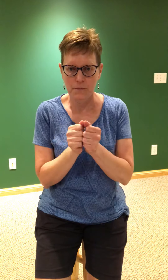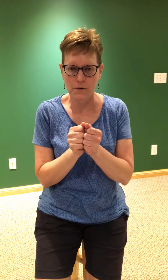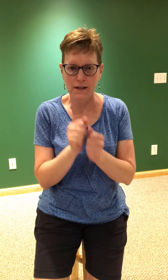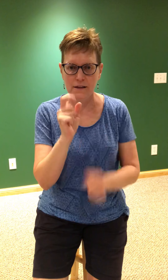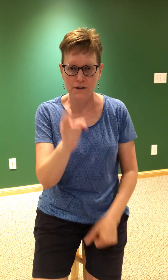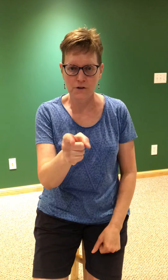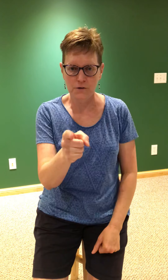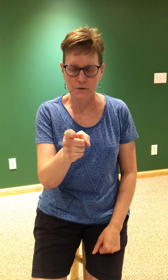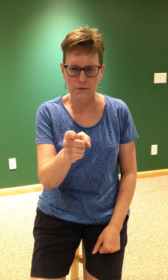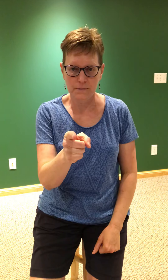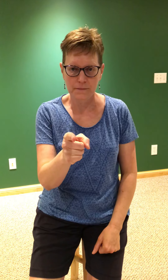with you.